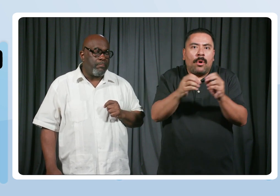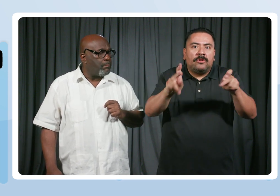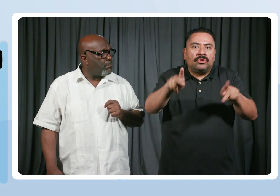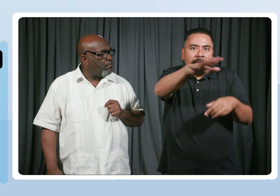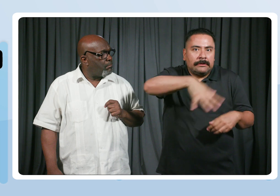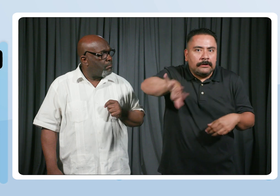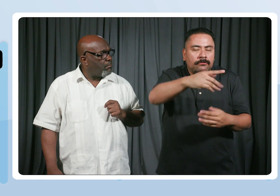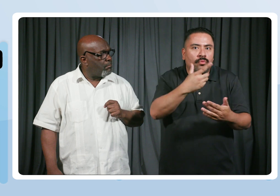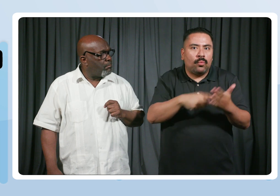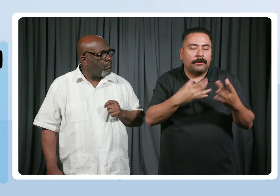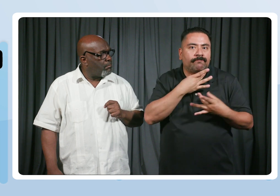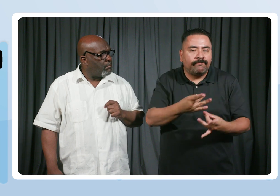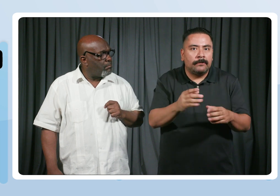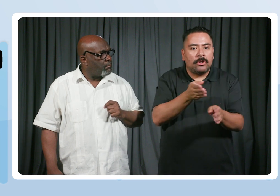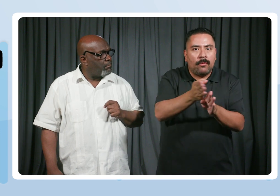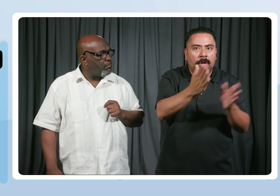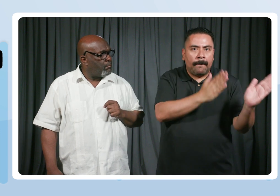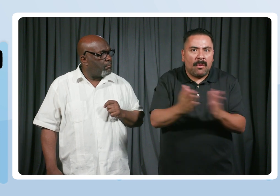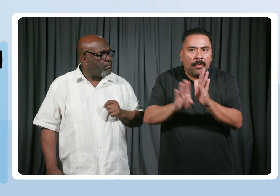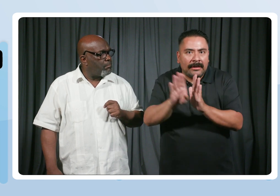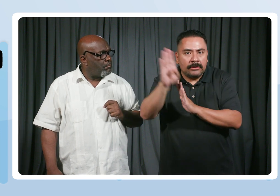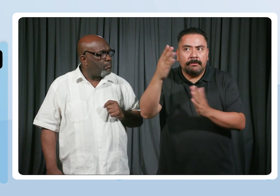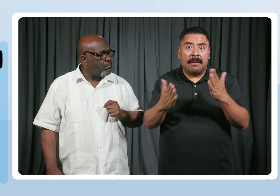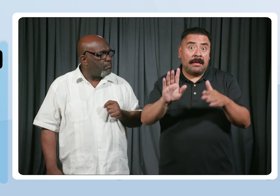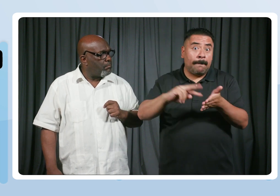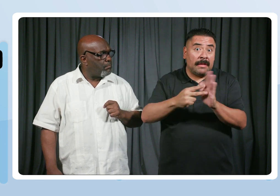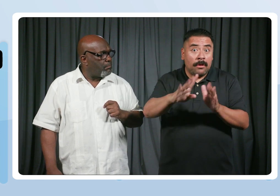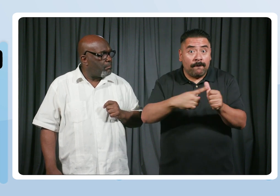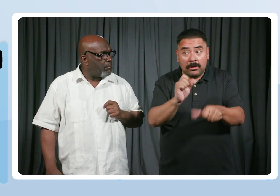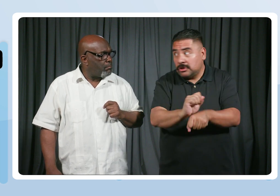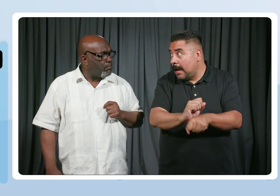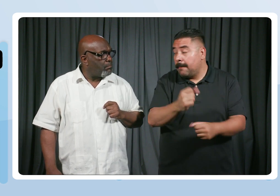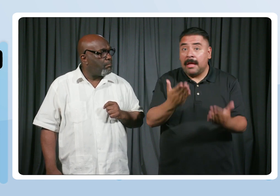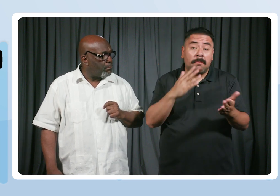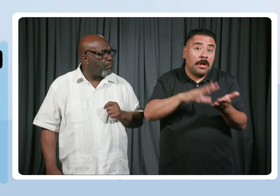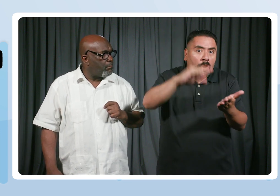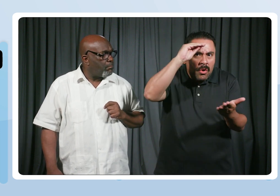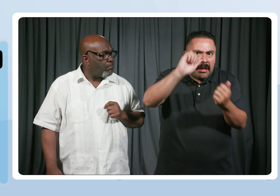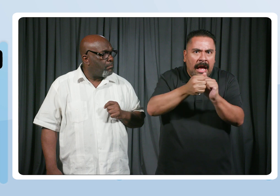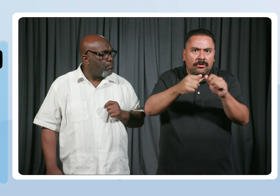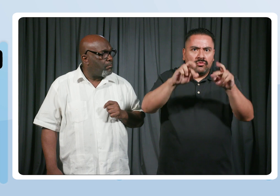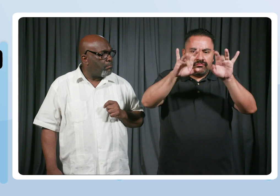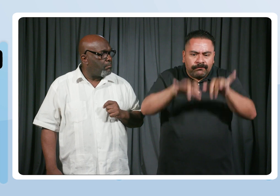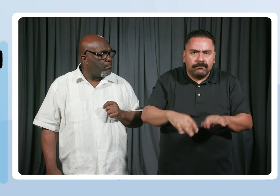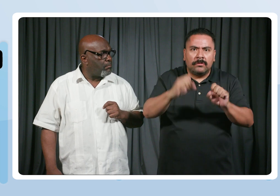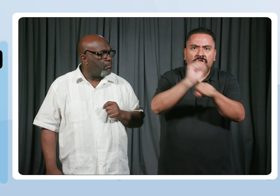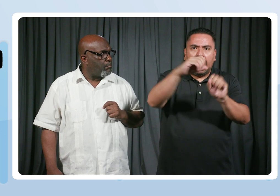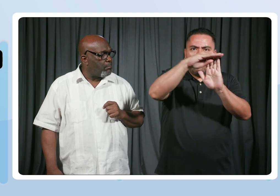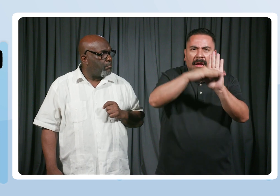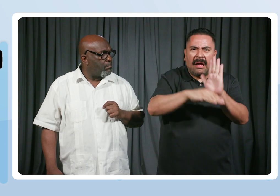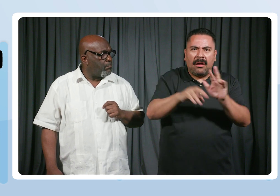interested in, career preparation and development. So maybe their first job, maybe it's learning how to write a resume, all of those different pieces.